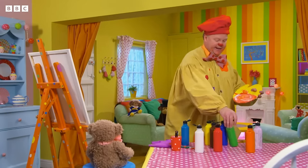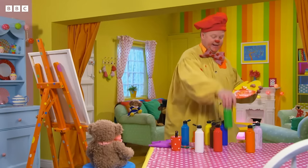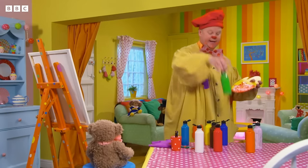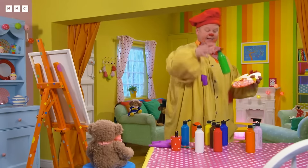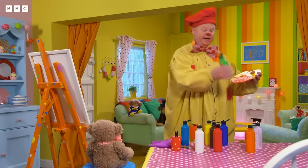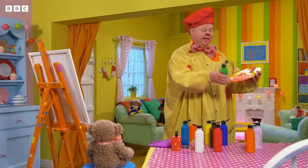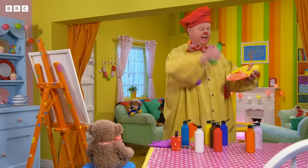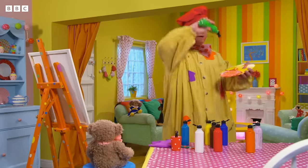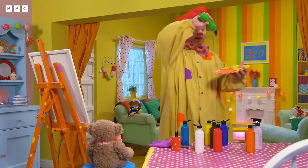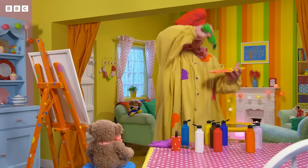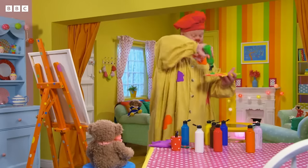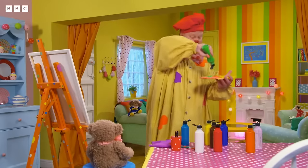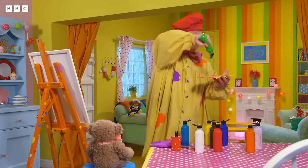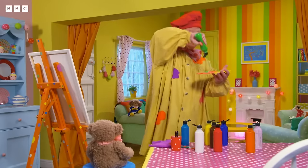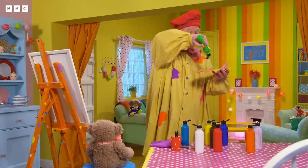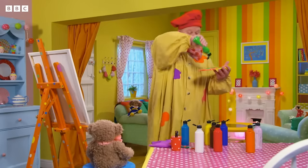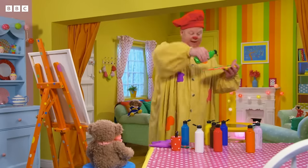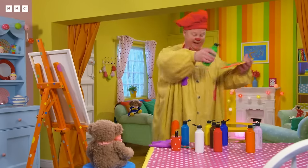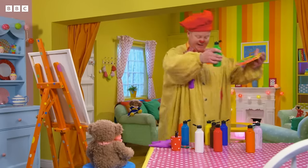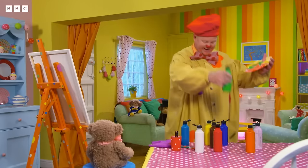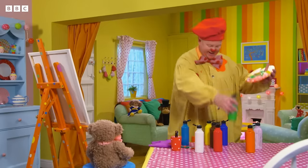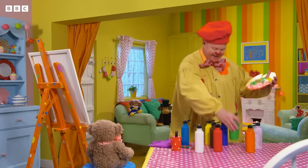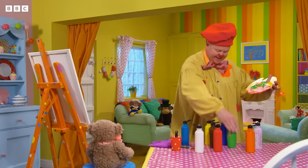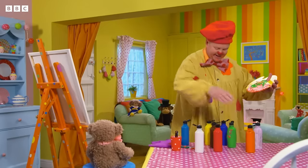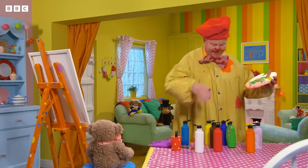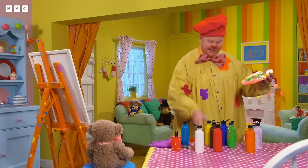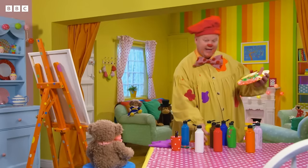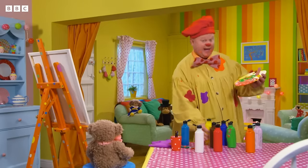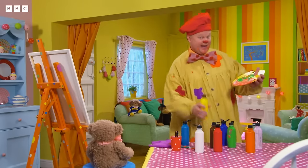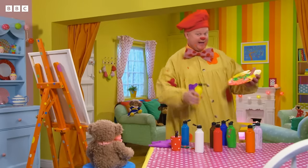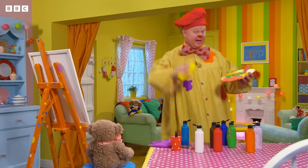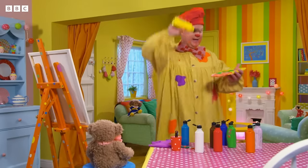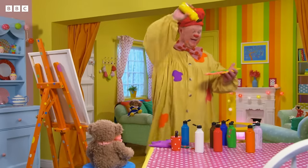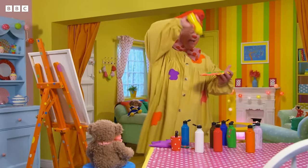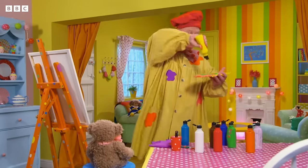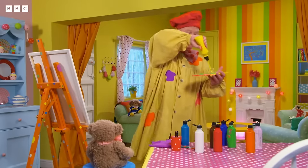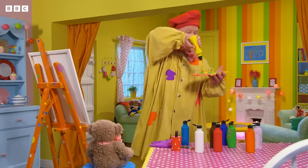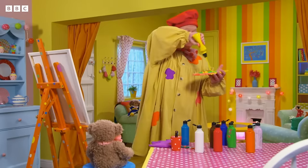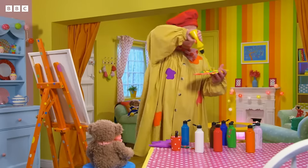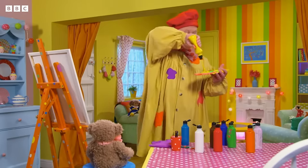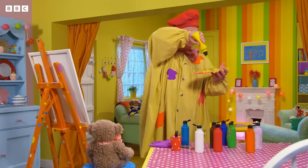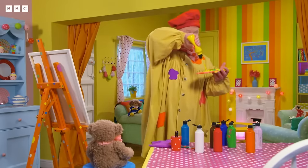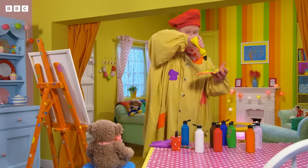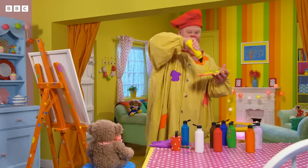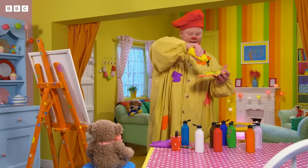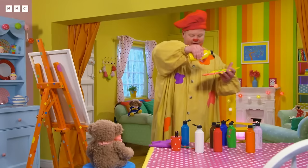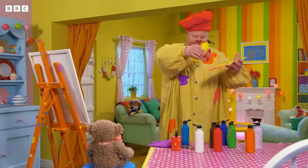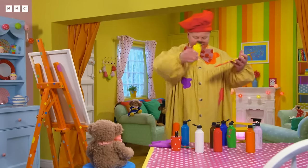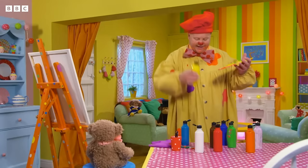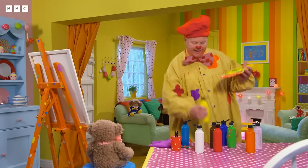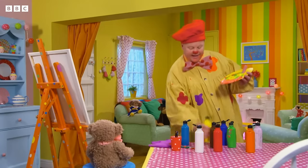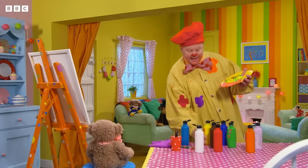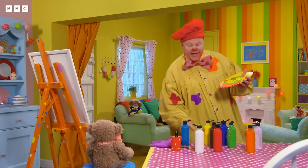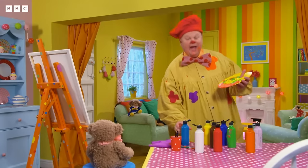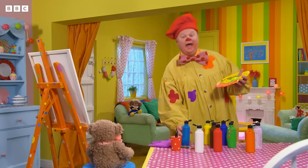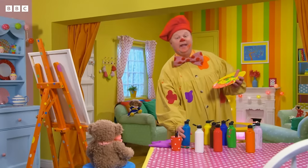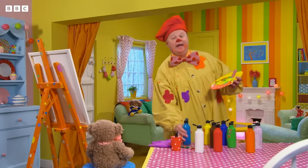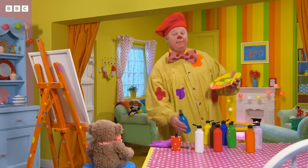Woohoo! A bit of green. A bit of yellow. And a bit